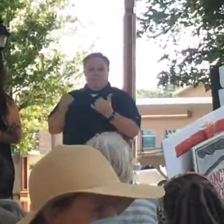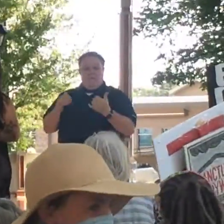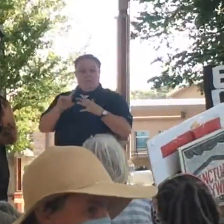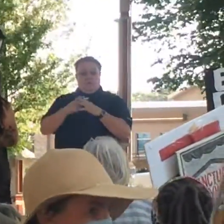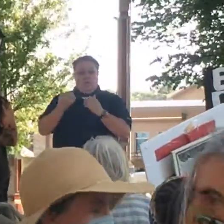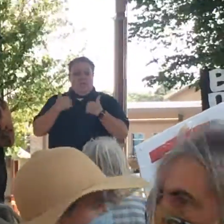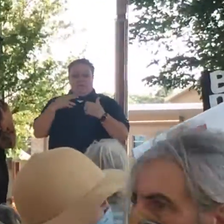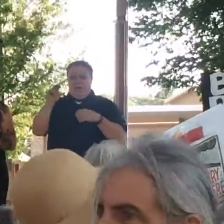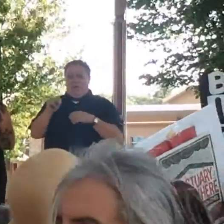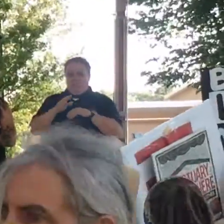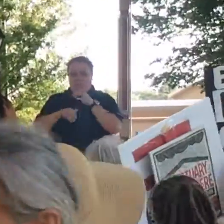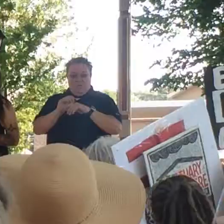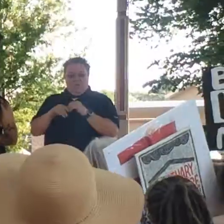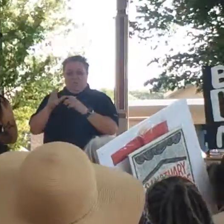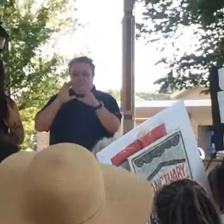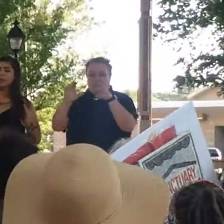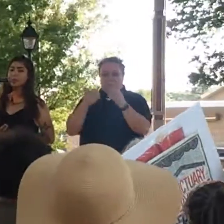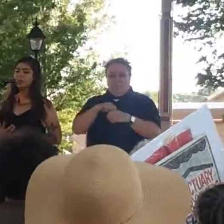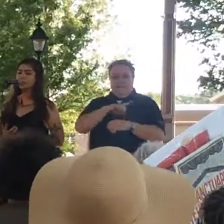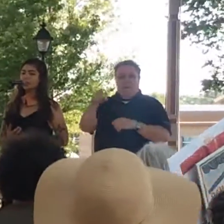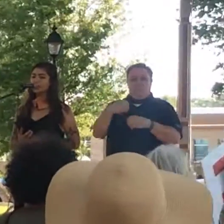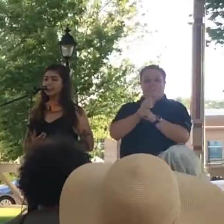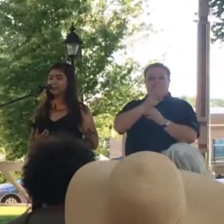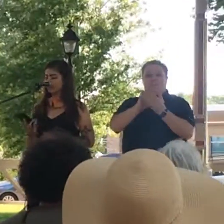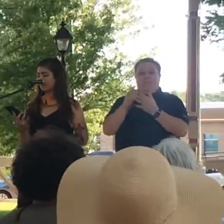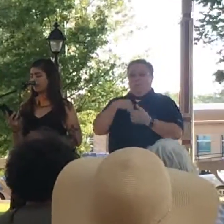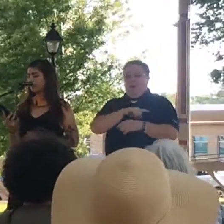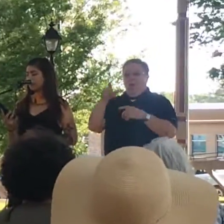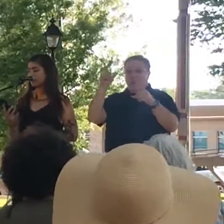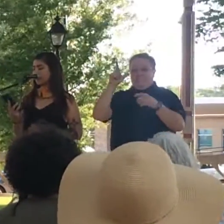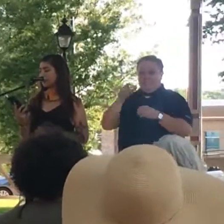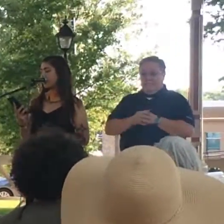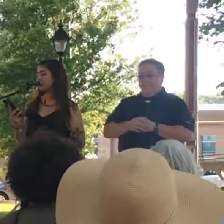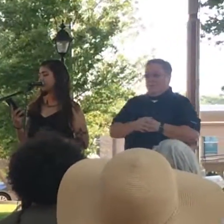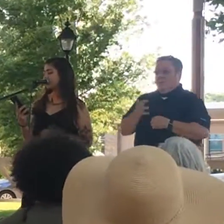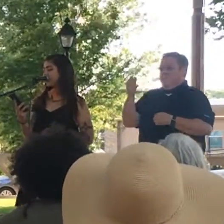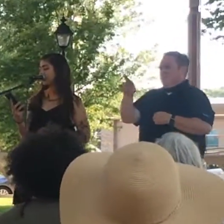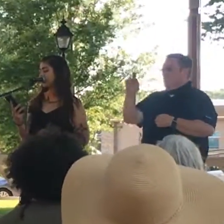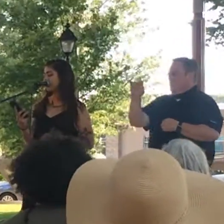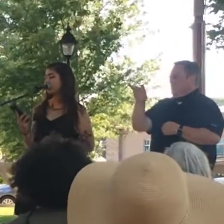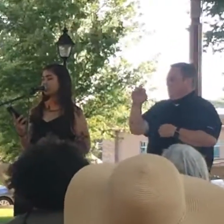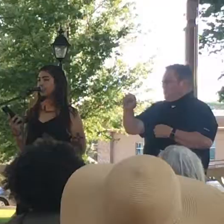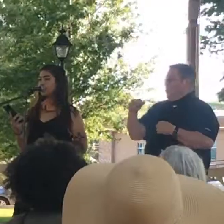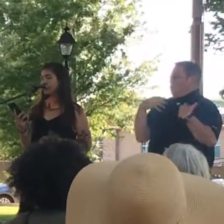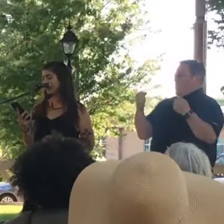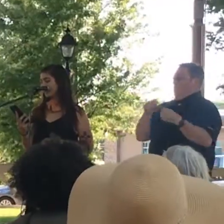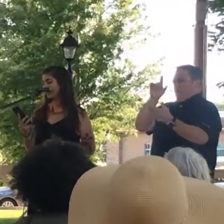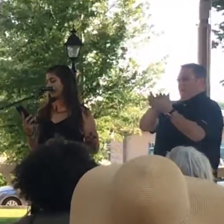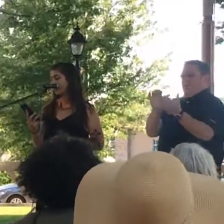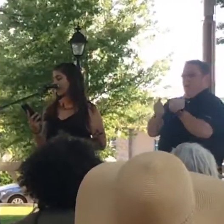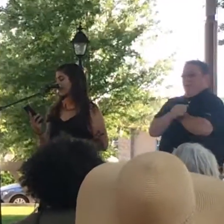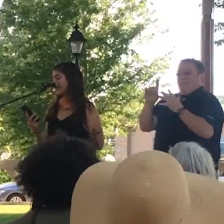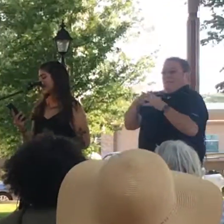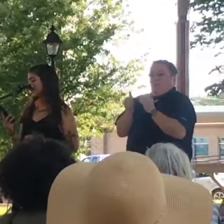start having these uncomfortable conversations, we have to make sure we are listening. Mr. Rogers strongly believed that love begins with